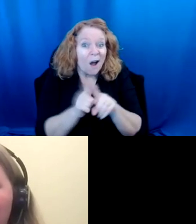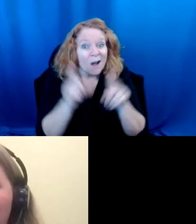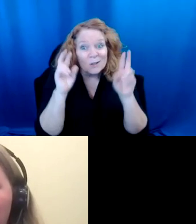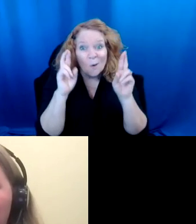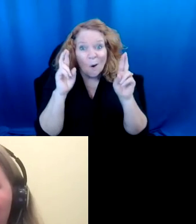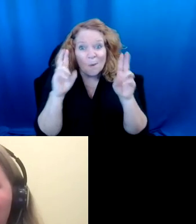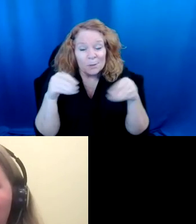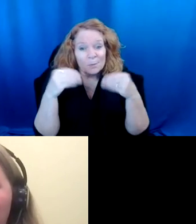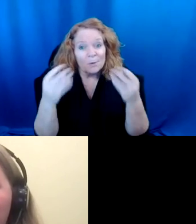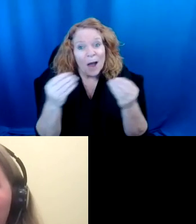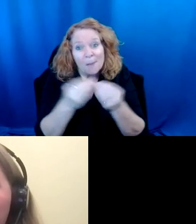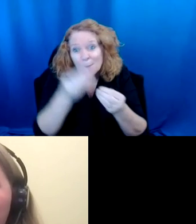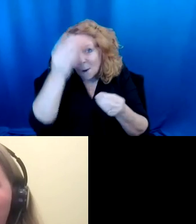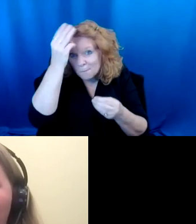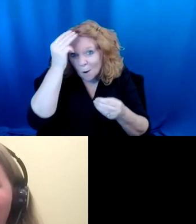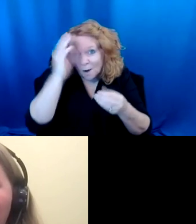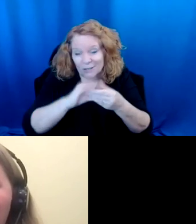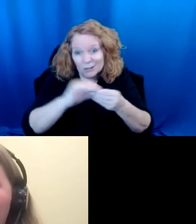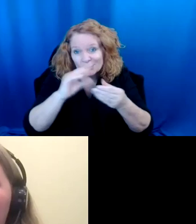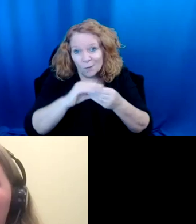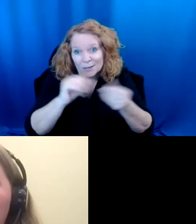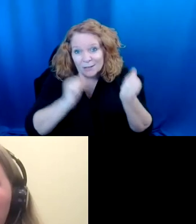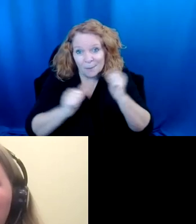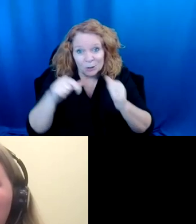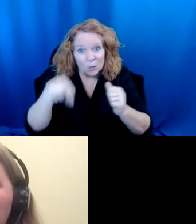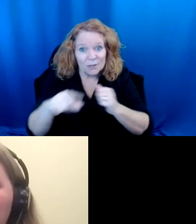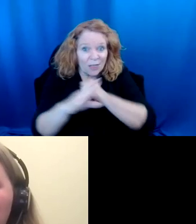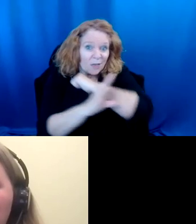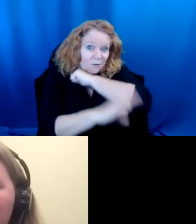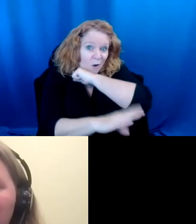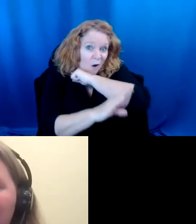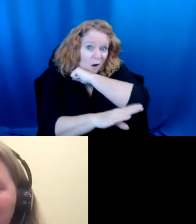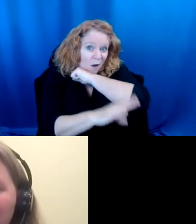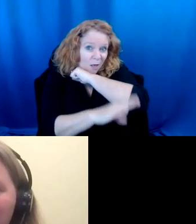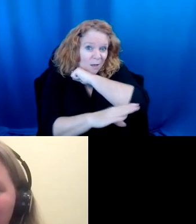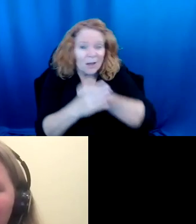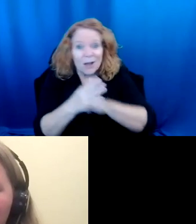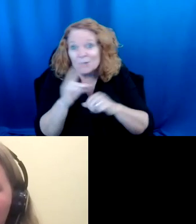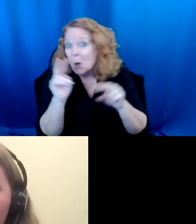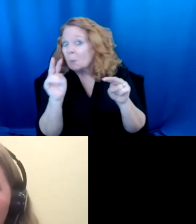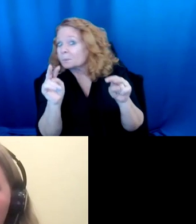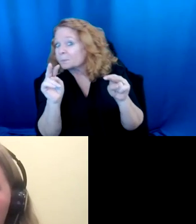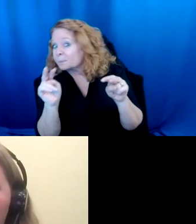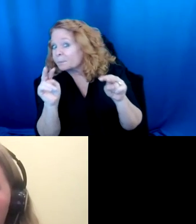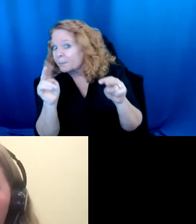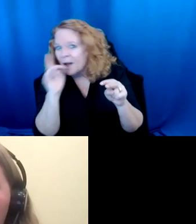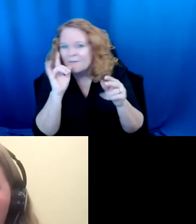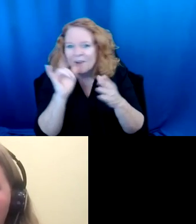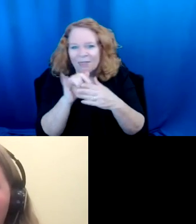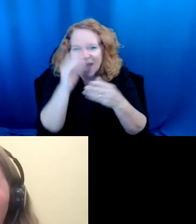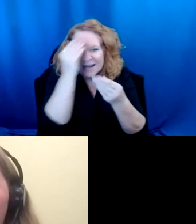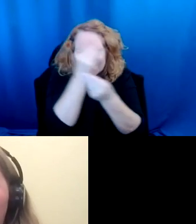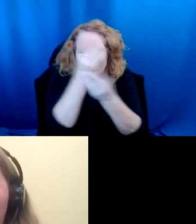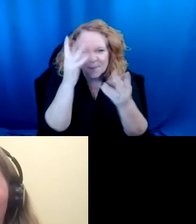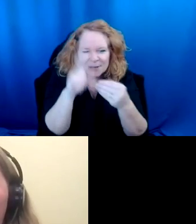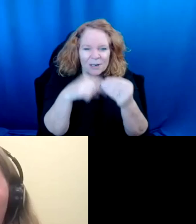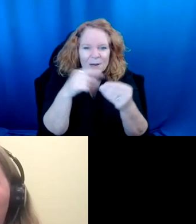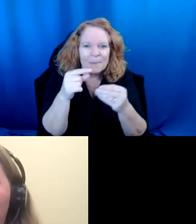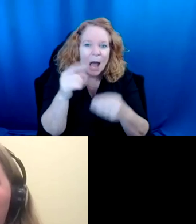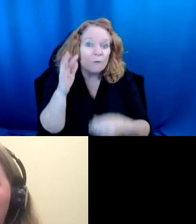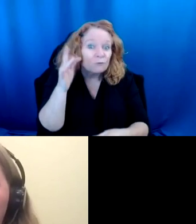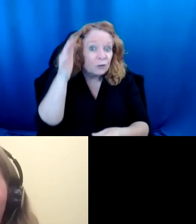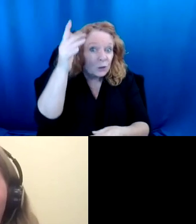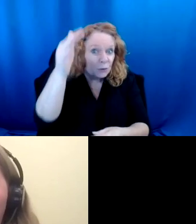more Marvin Storytime shows this fall. So please just be on the lookout for that information about upcoming